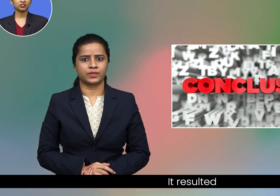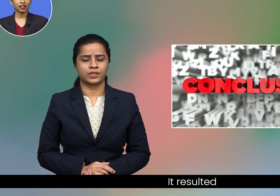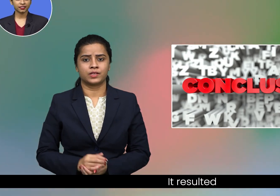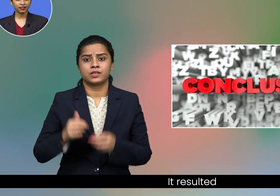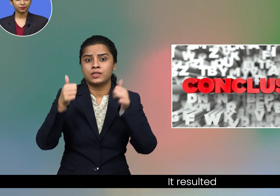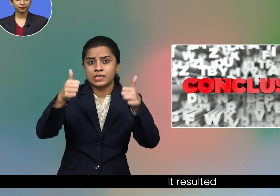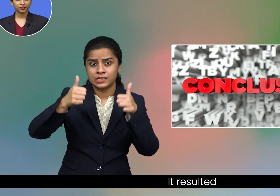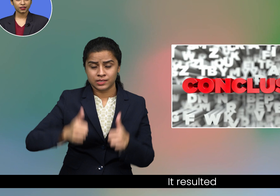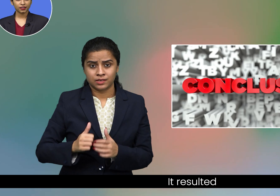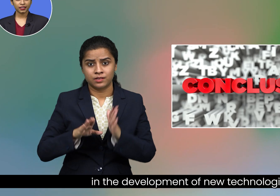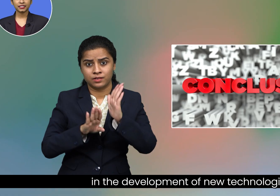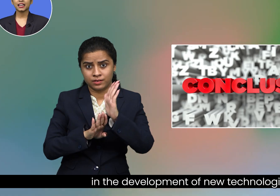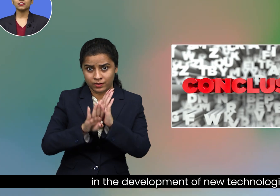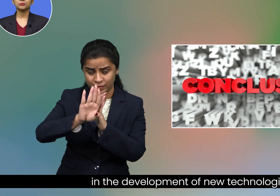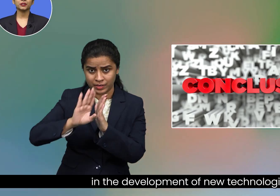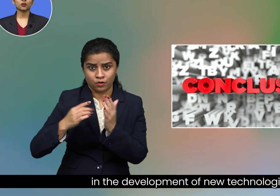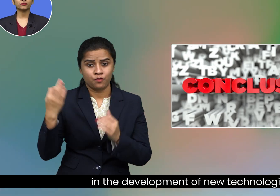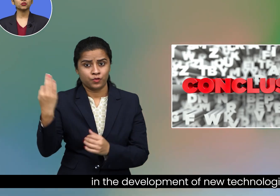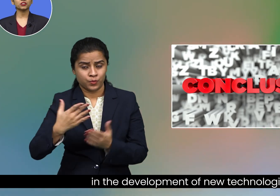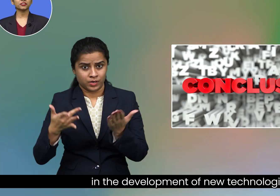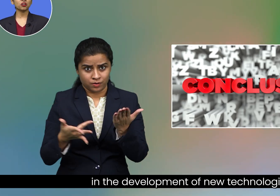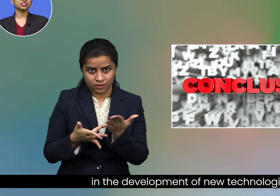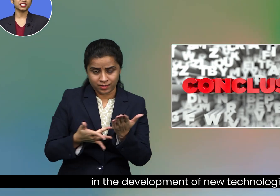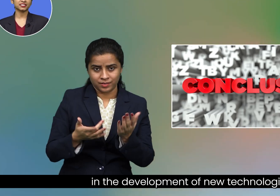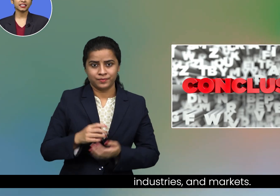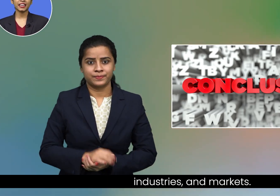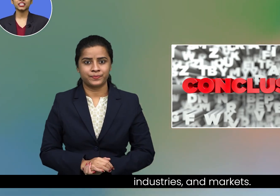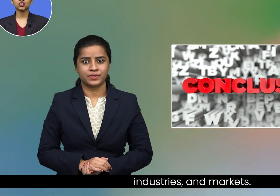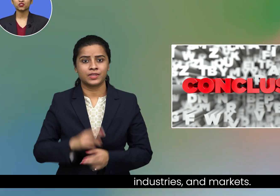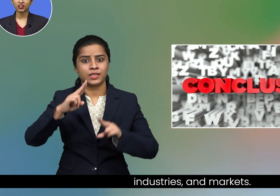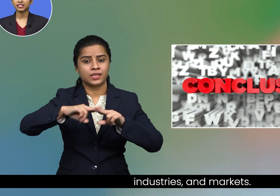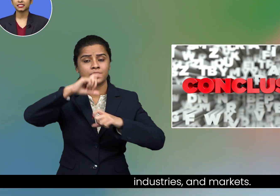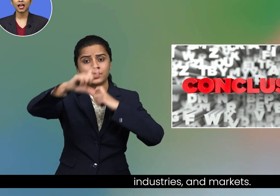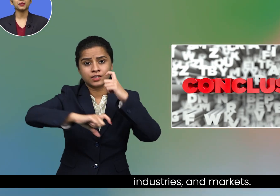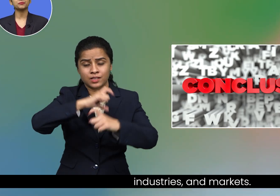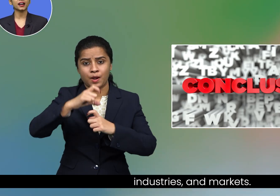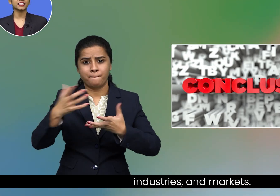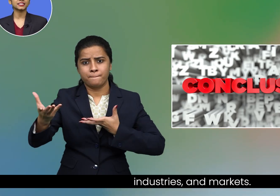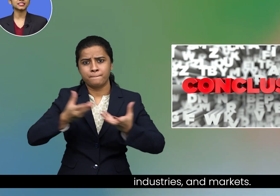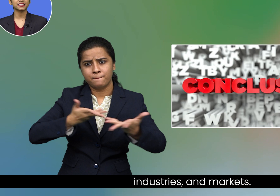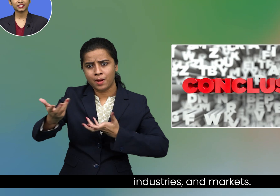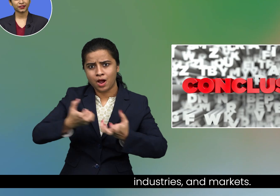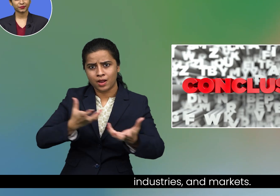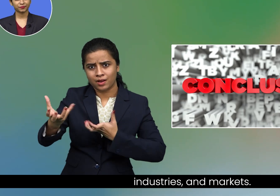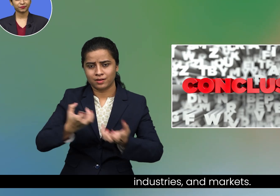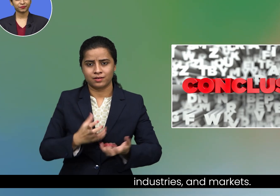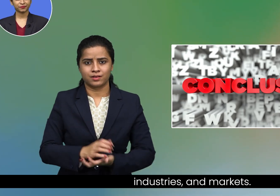It resulted in the development of new technologies, industries, and